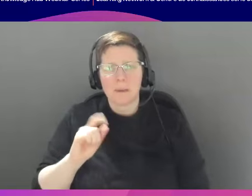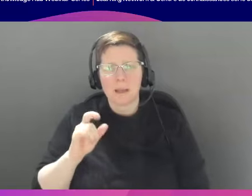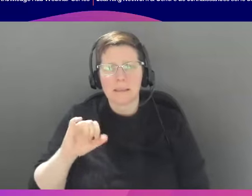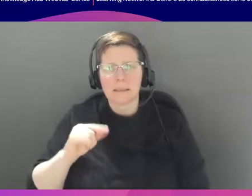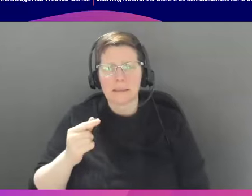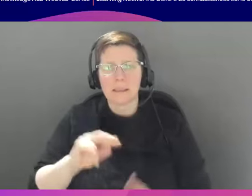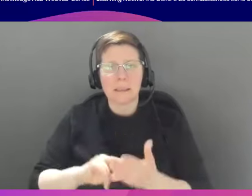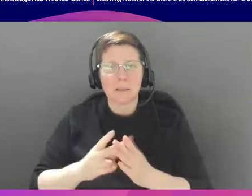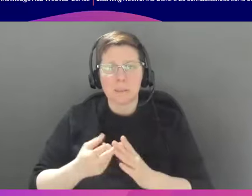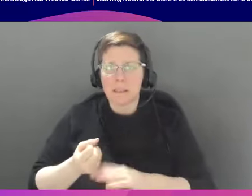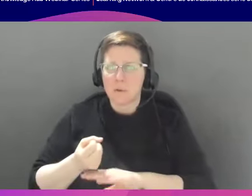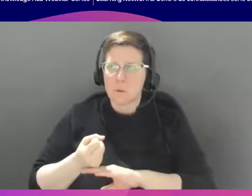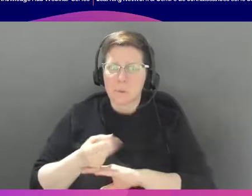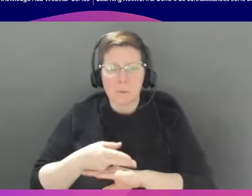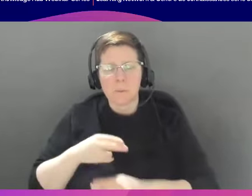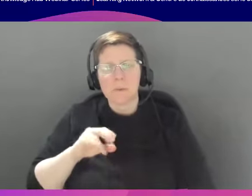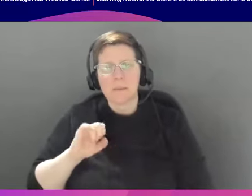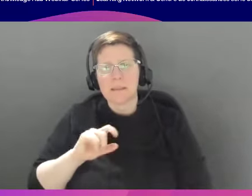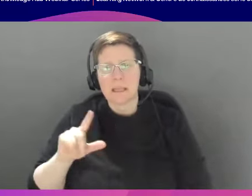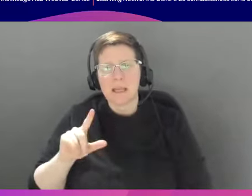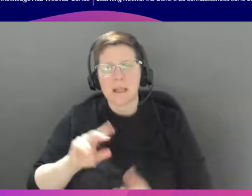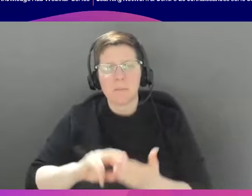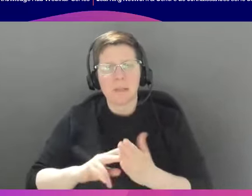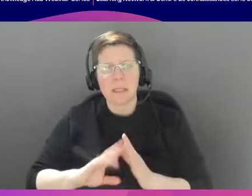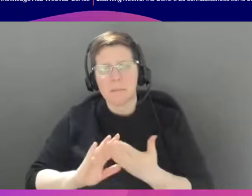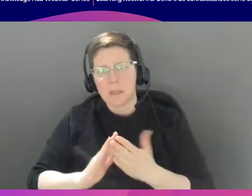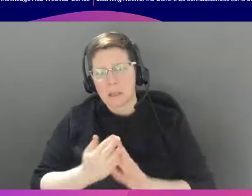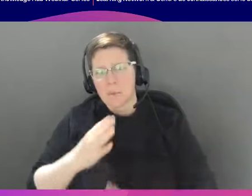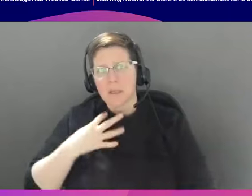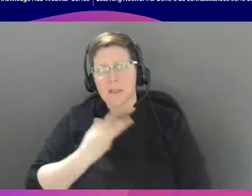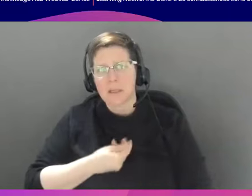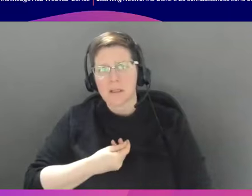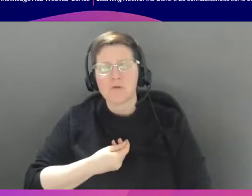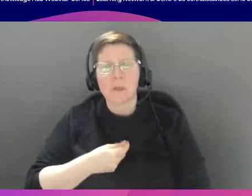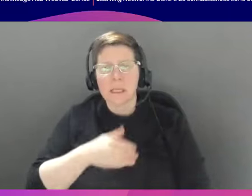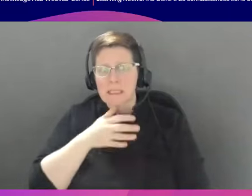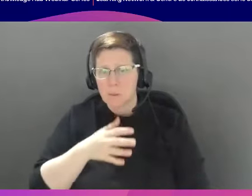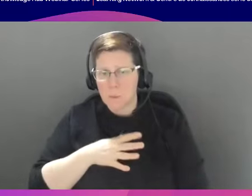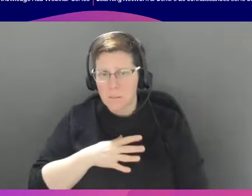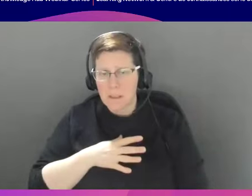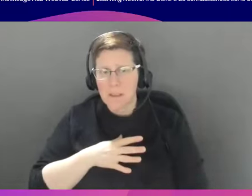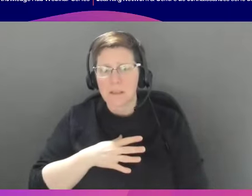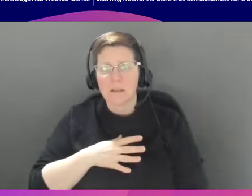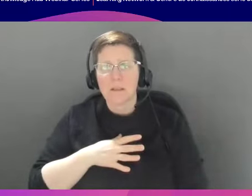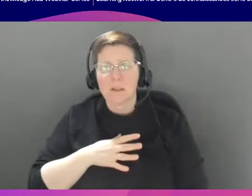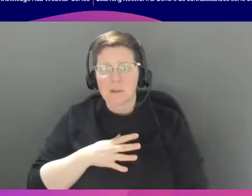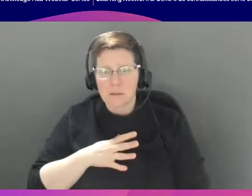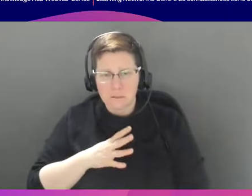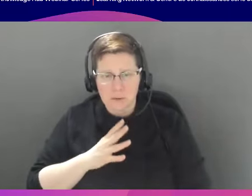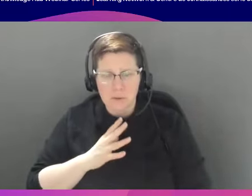about like being becoming a trans woman to overcome these feelings of